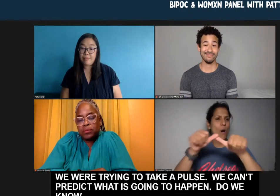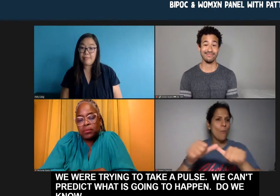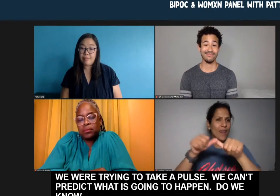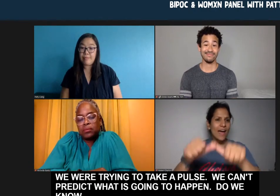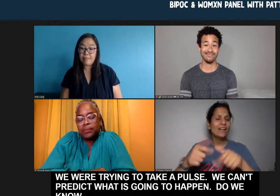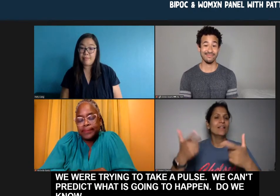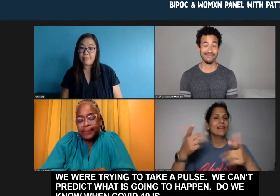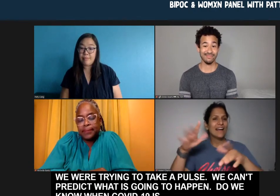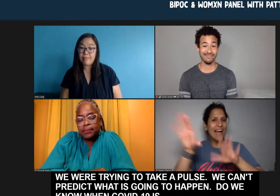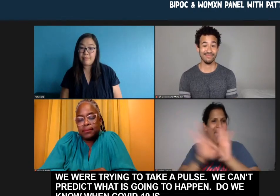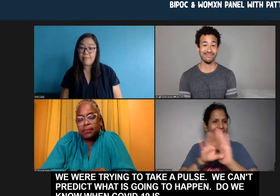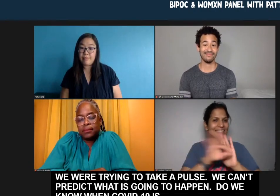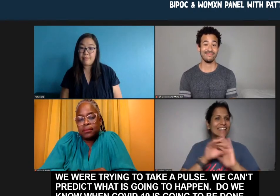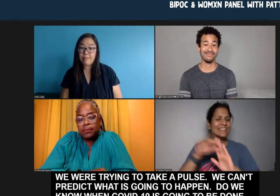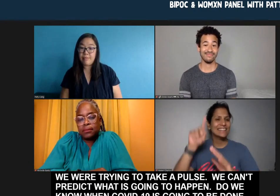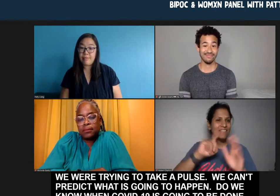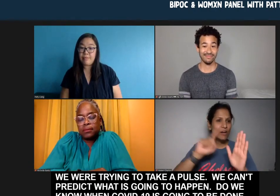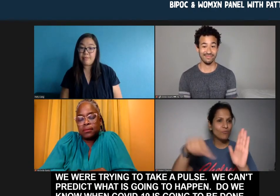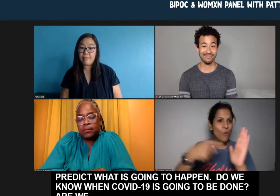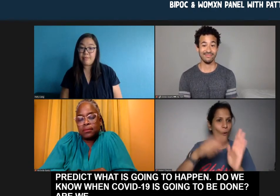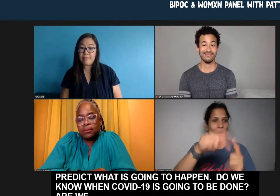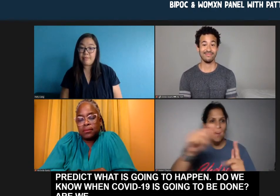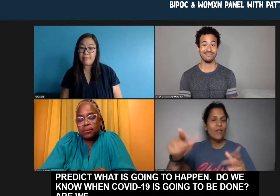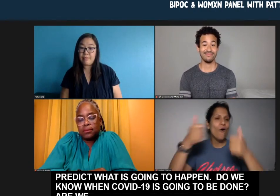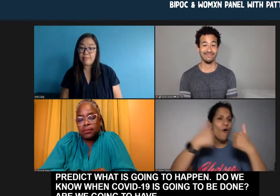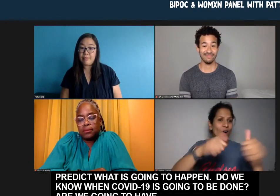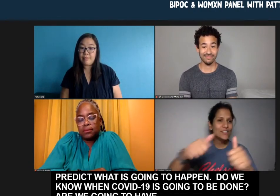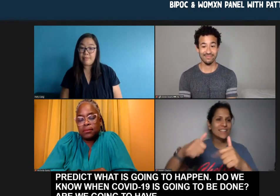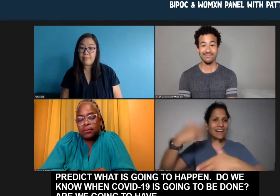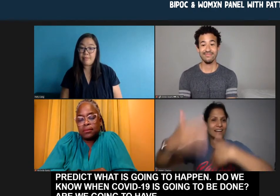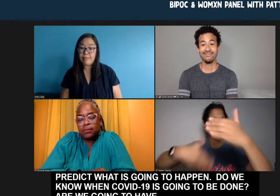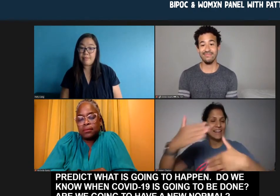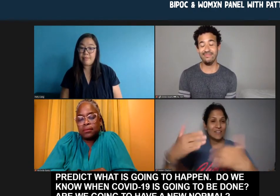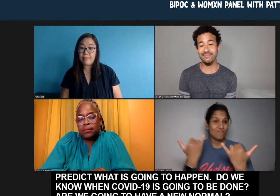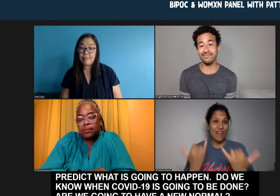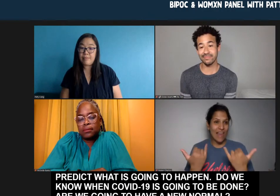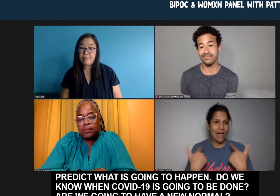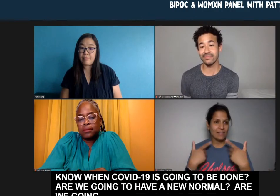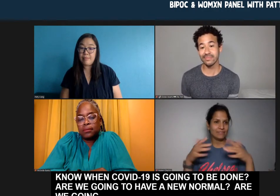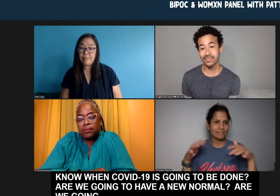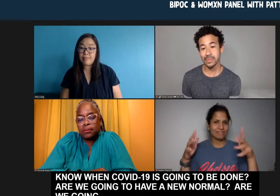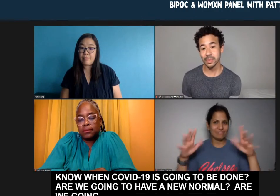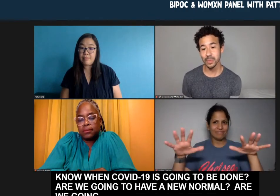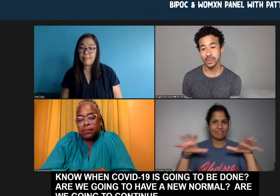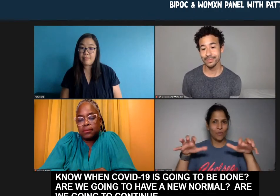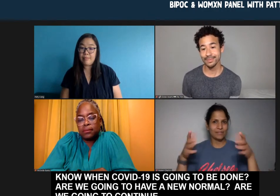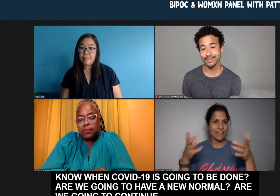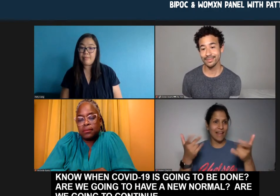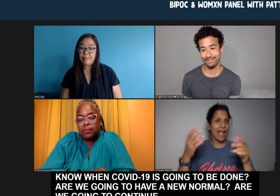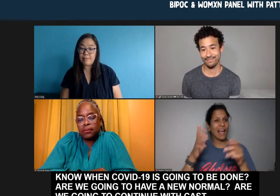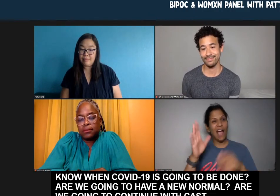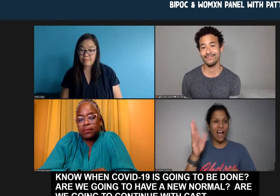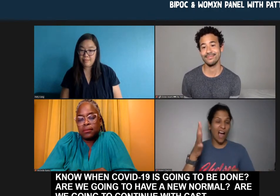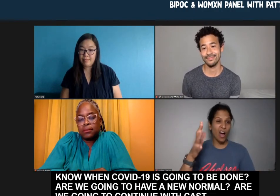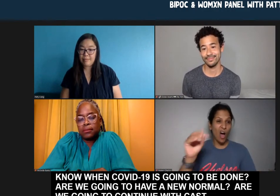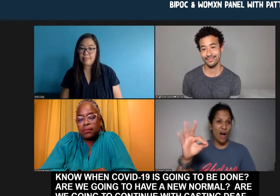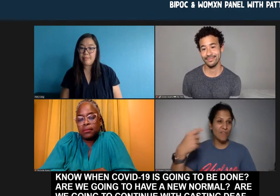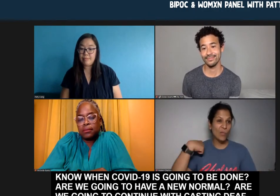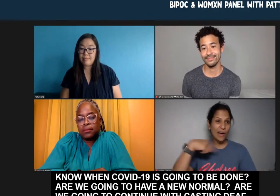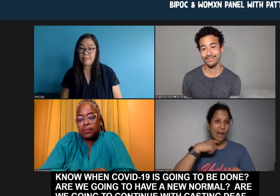Or are we going to have a new normal? Are we going to keep going with casting deaf roles and having auditions? Right now we have no real